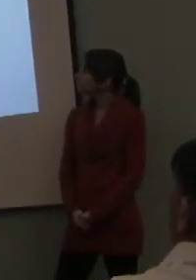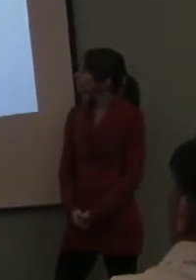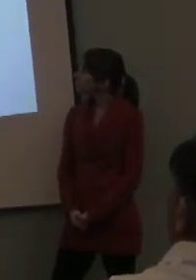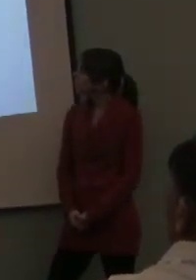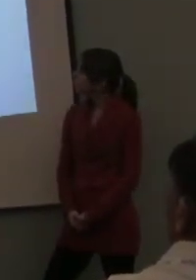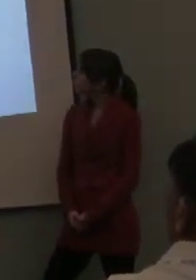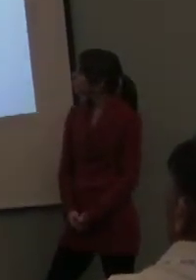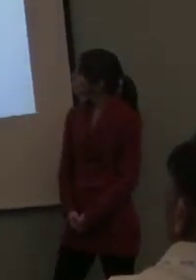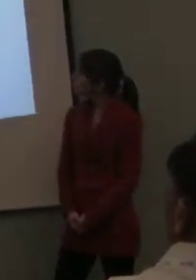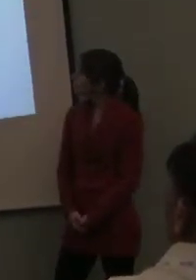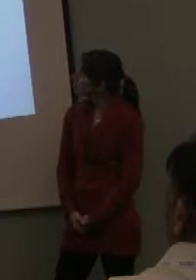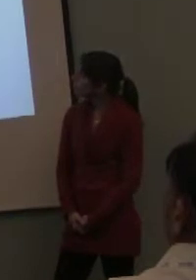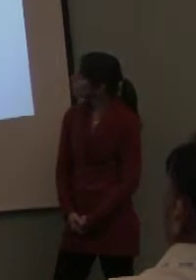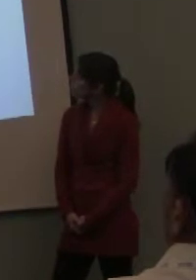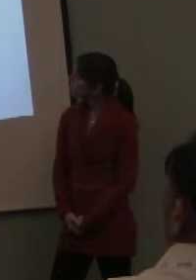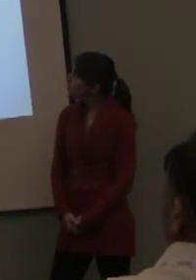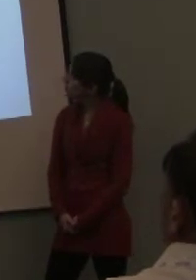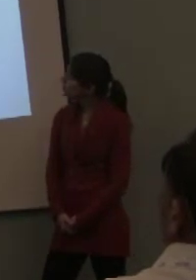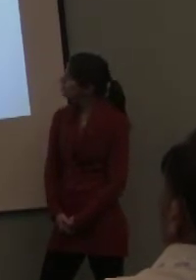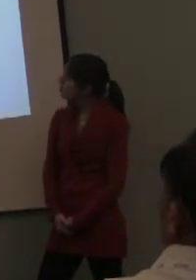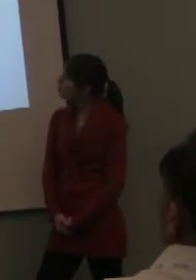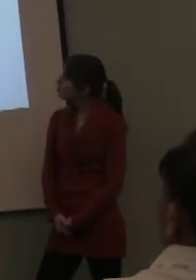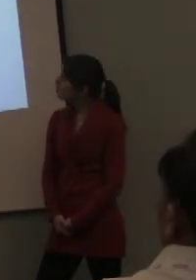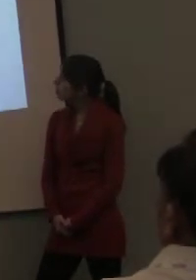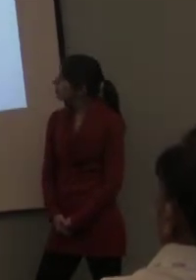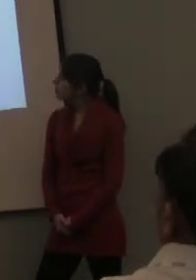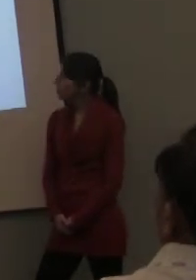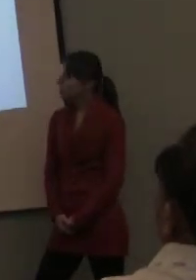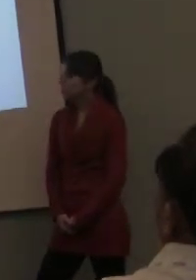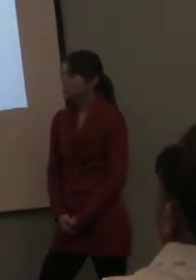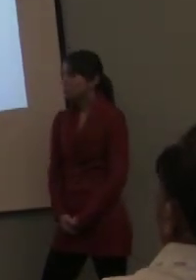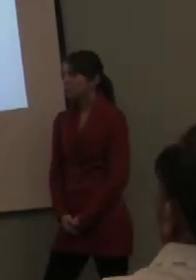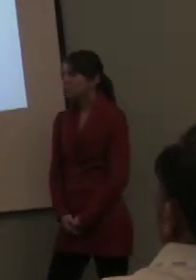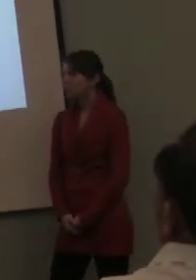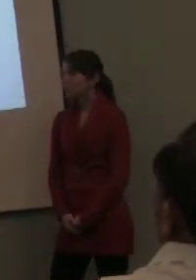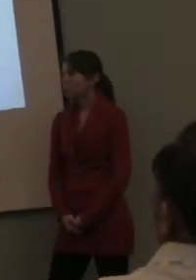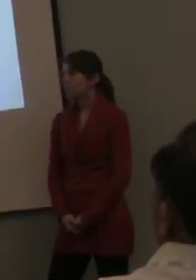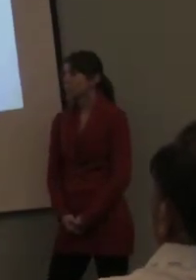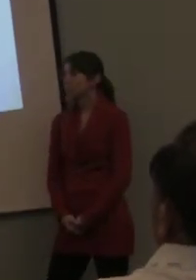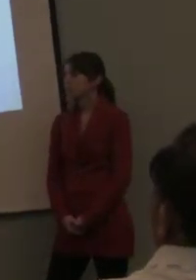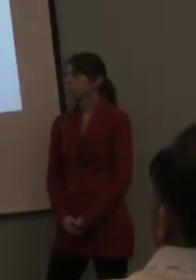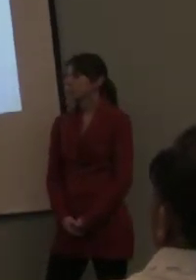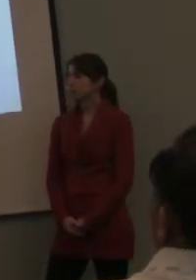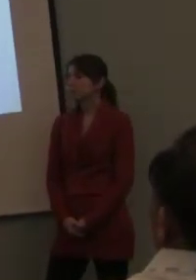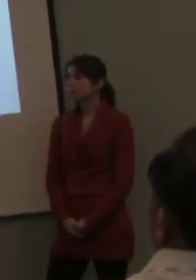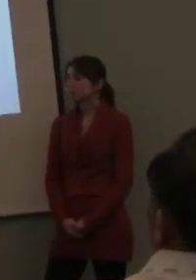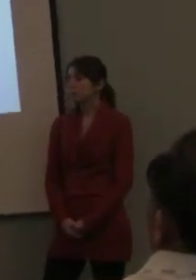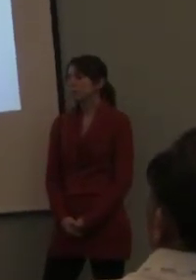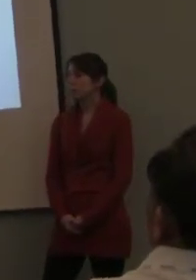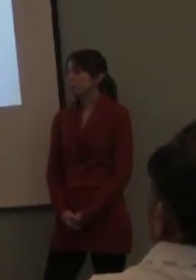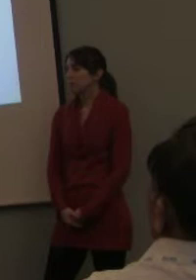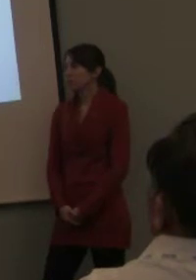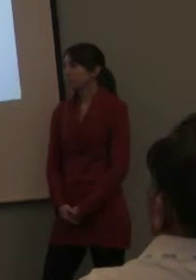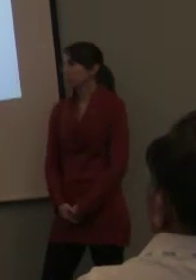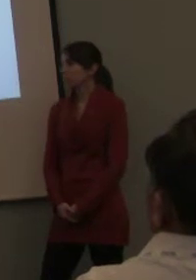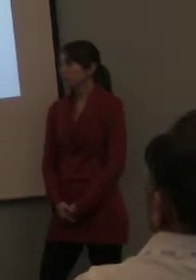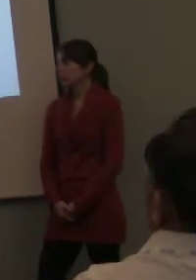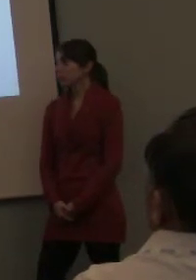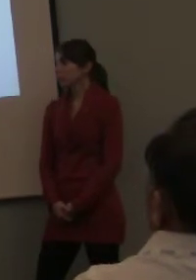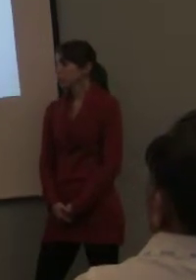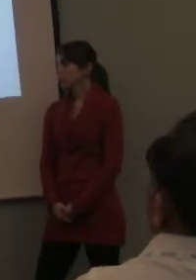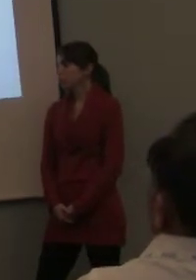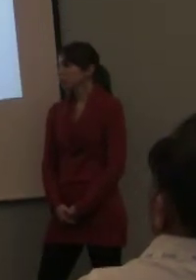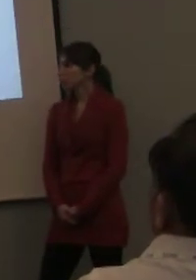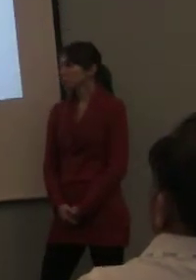Biblionarrator installation for public library. But there is no reason that a